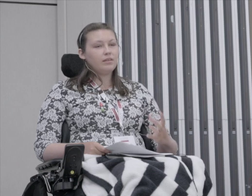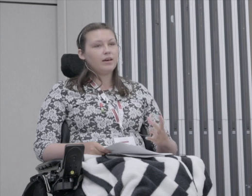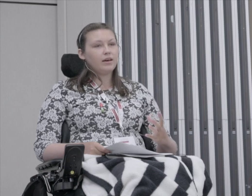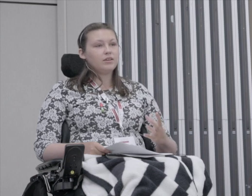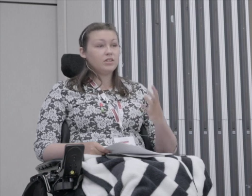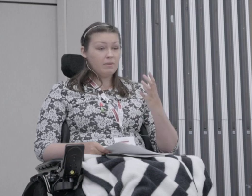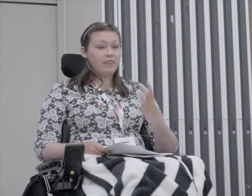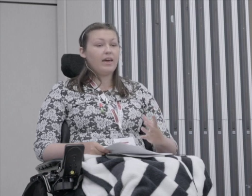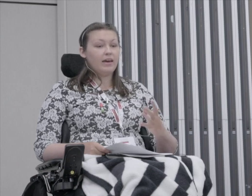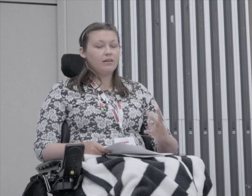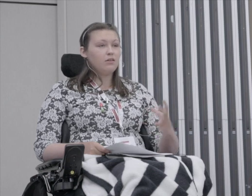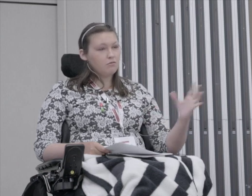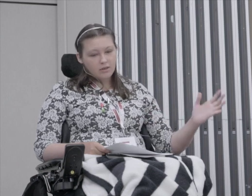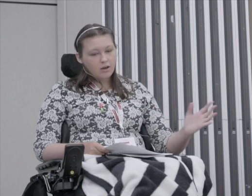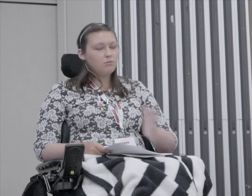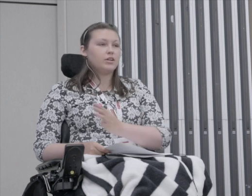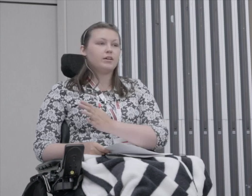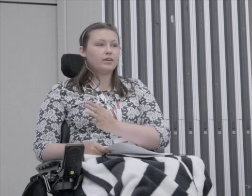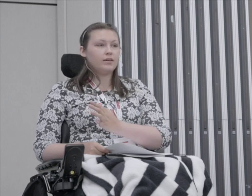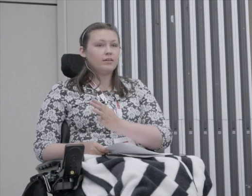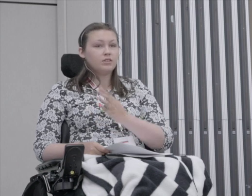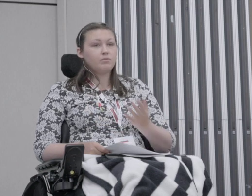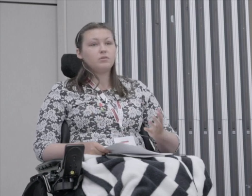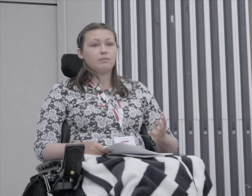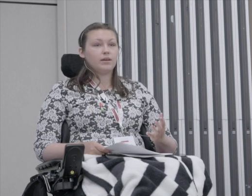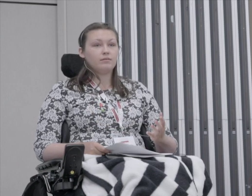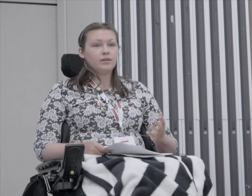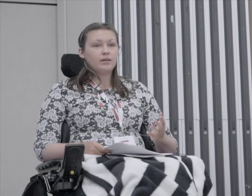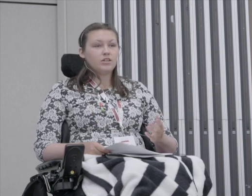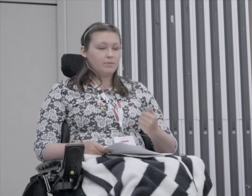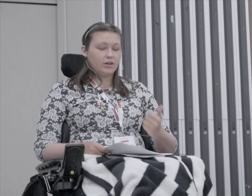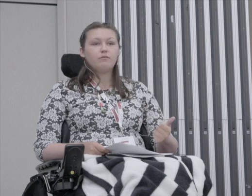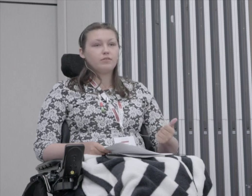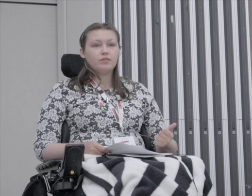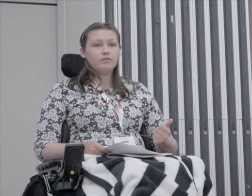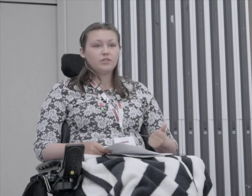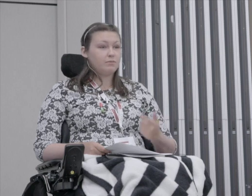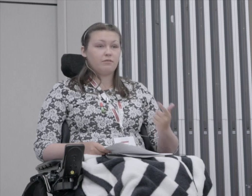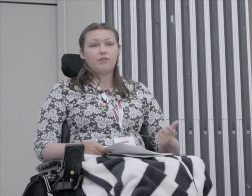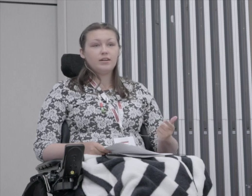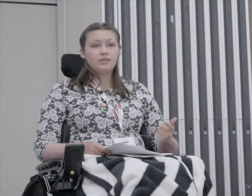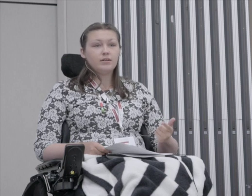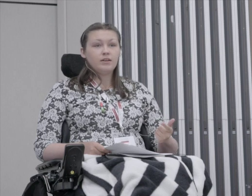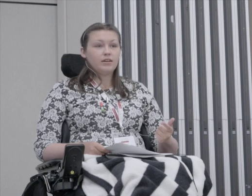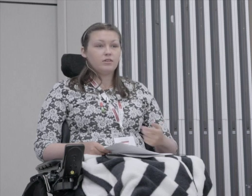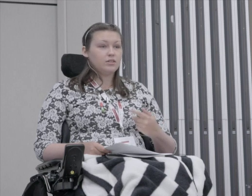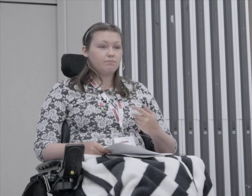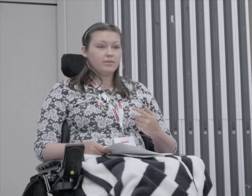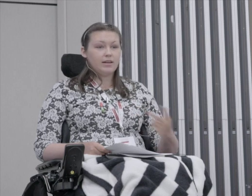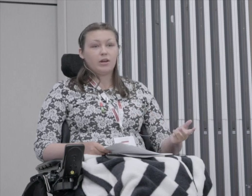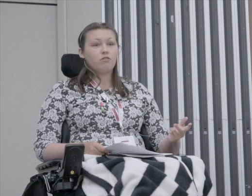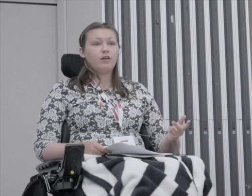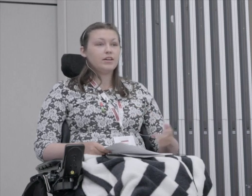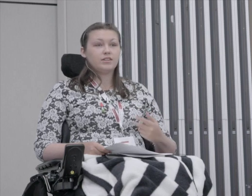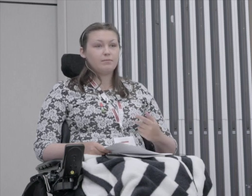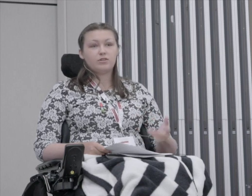not only that, she's been there through the whole journey supporting me. She's been a confidant, she's been a friend, you know, she's